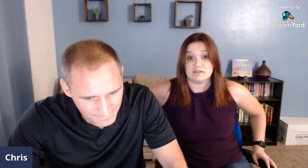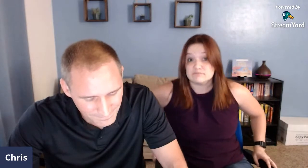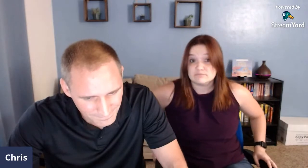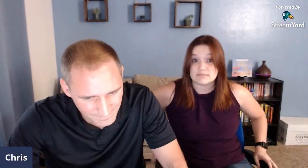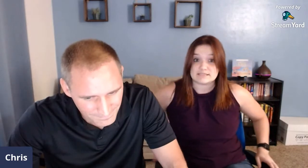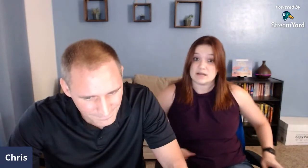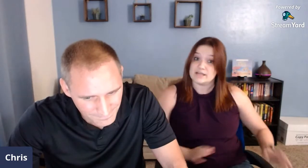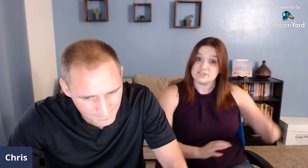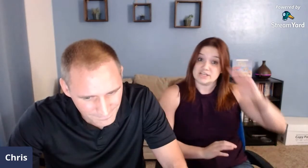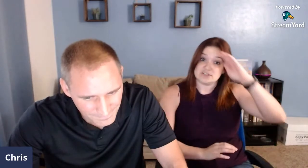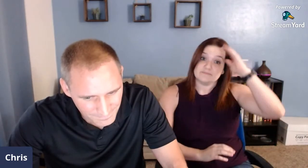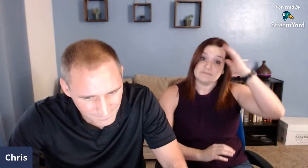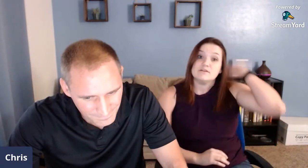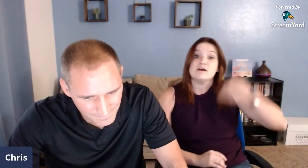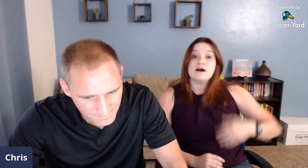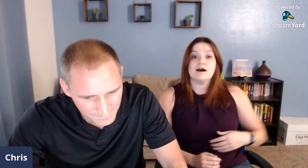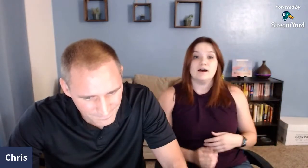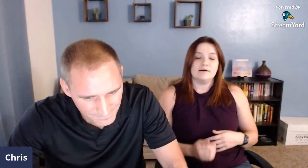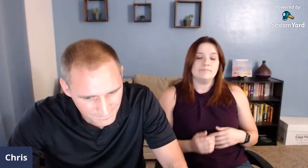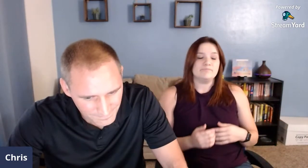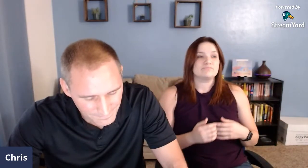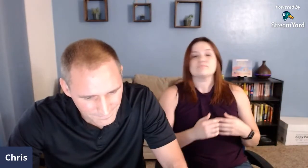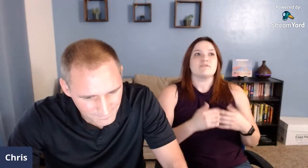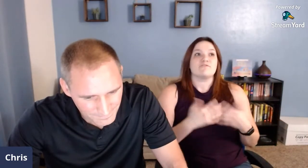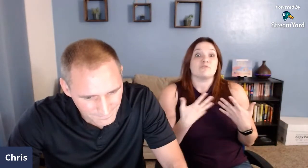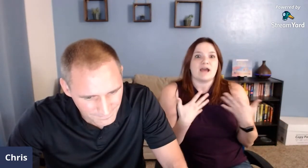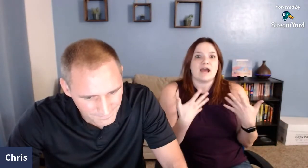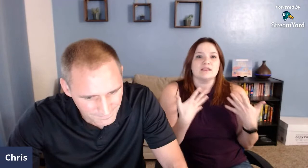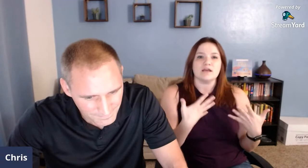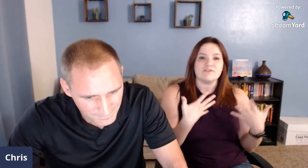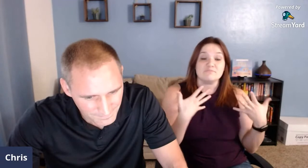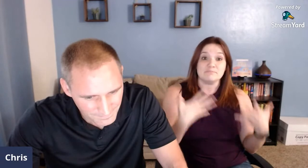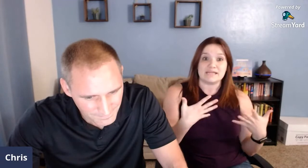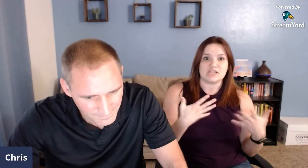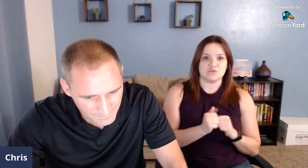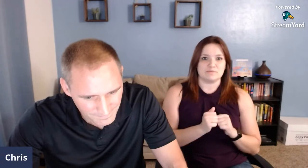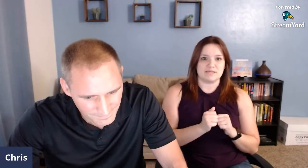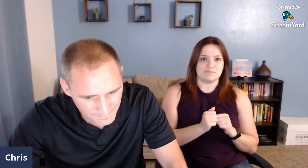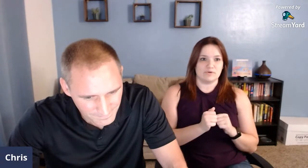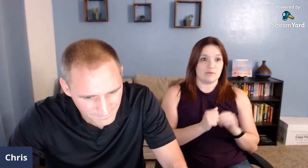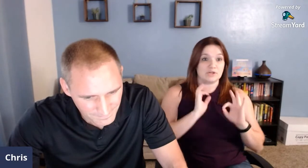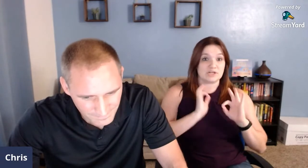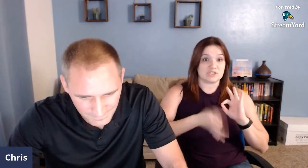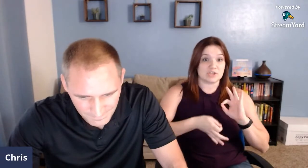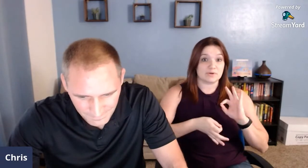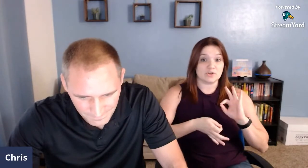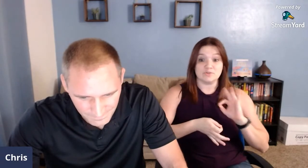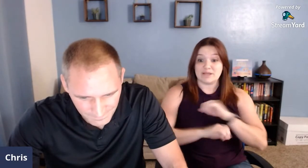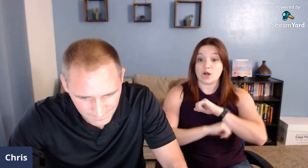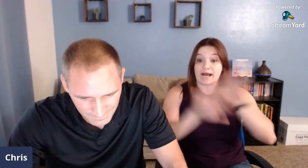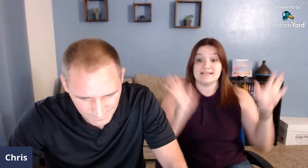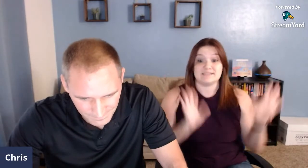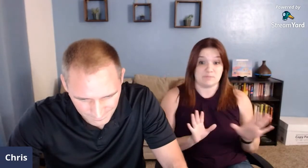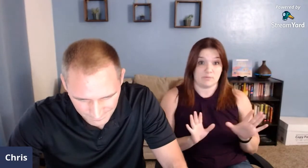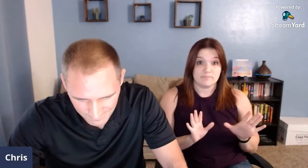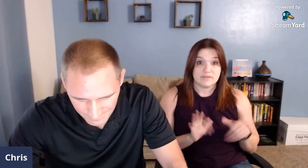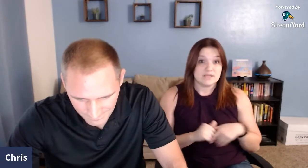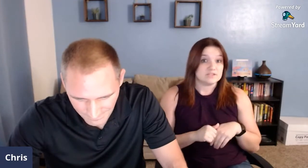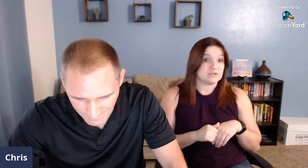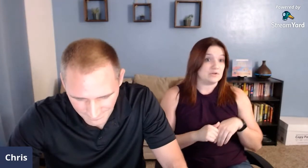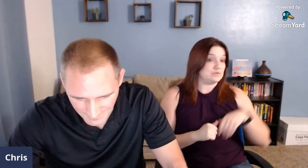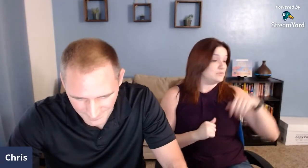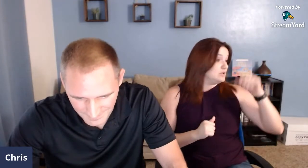under the sun. That's not education. For me, I love meeting new people. And when you're an interpreter, you meet all kinds of